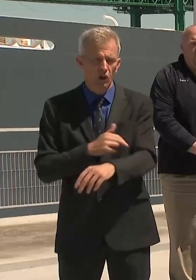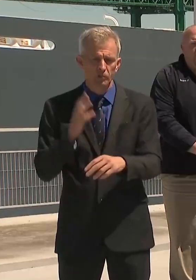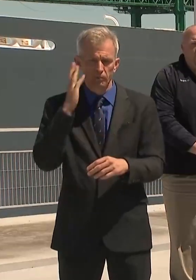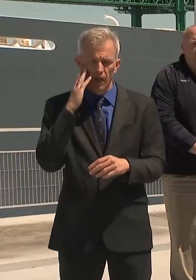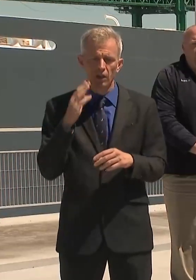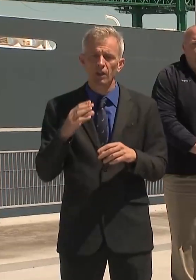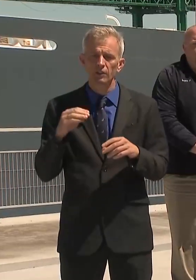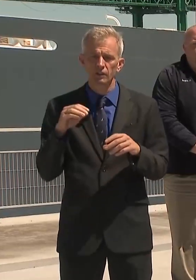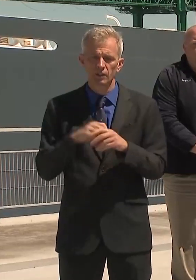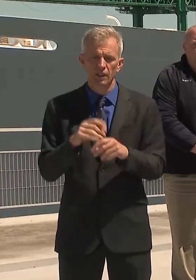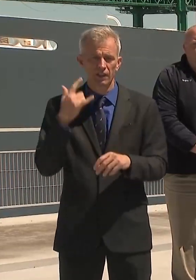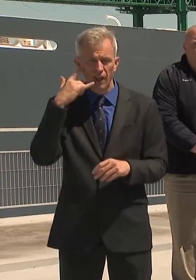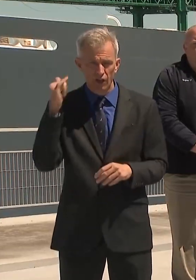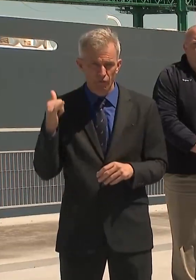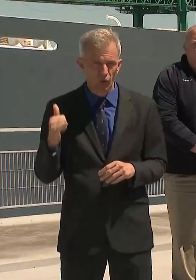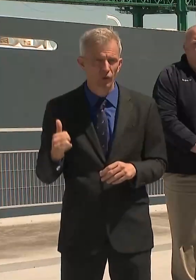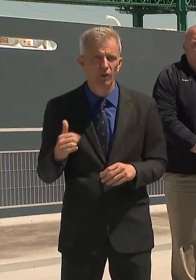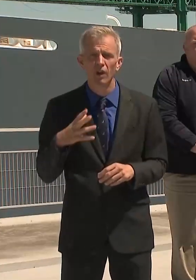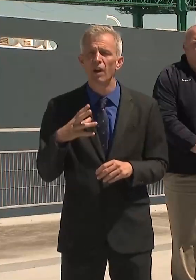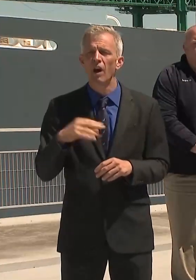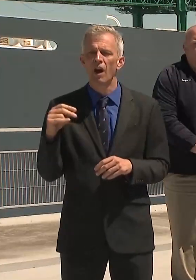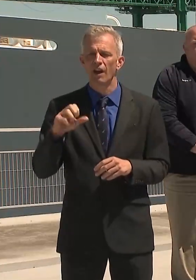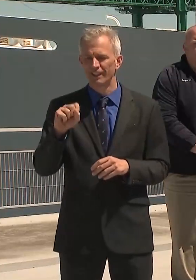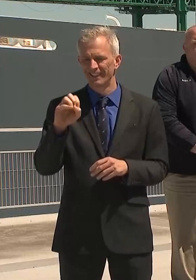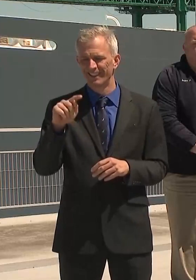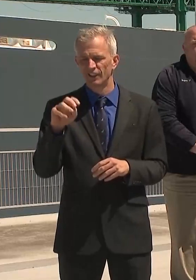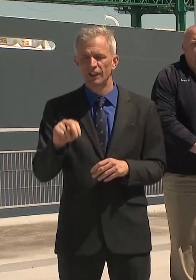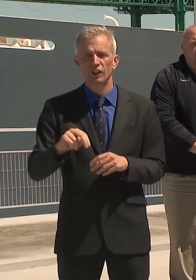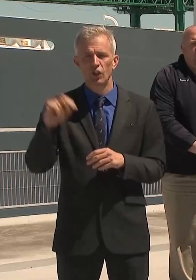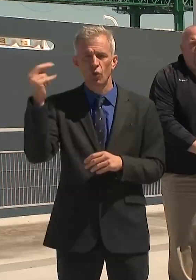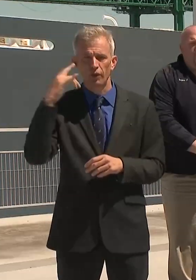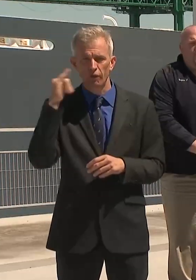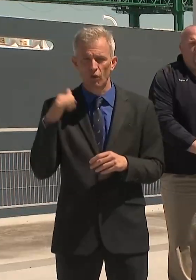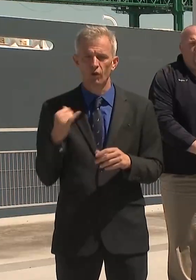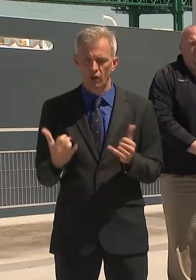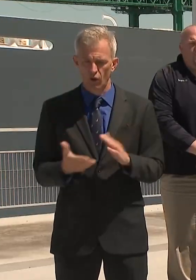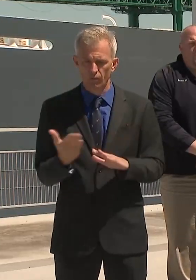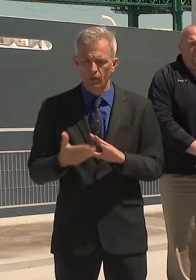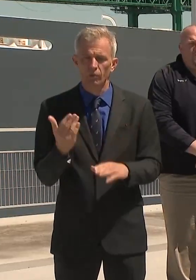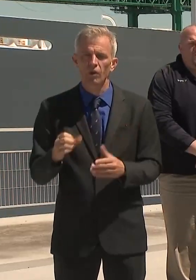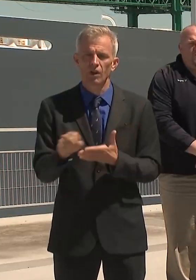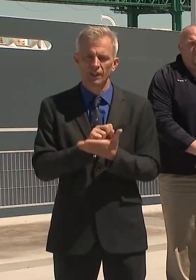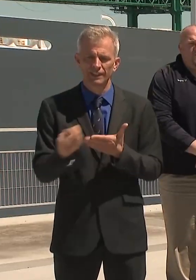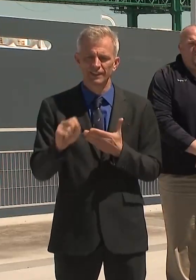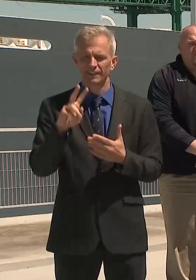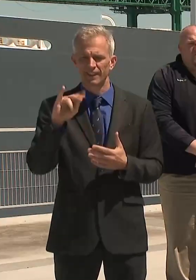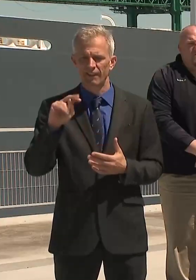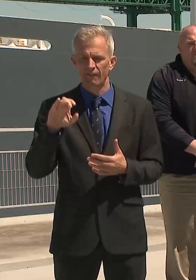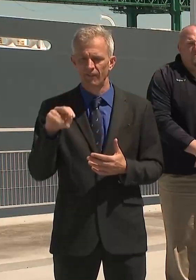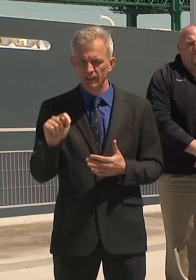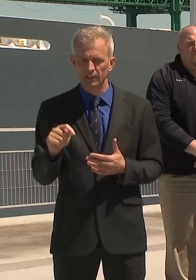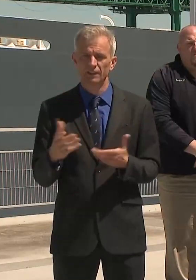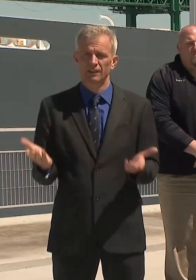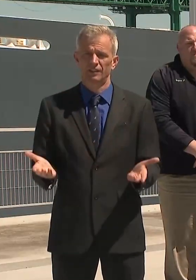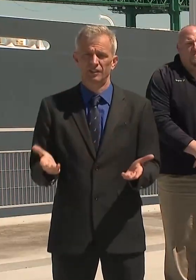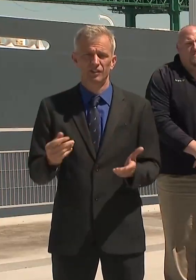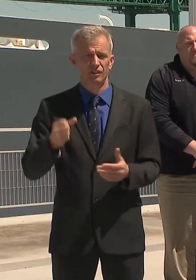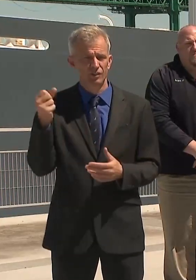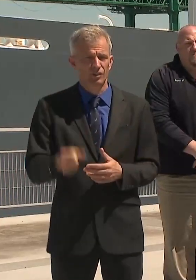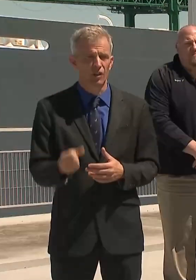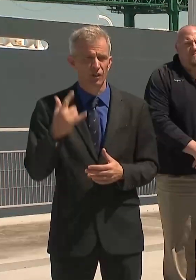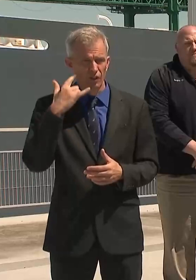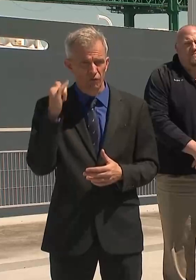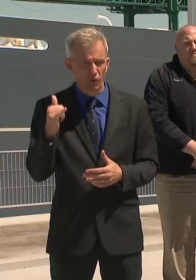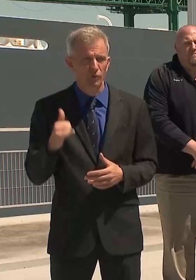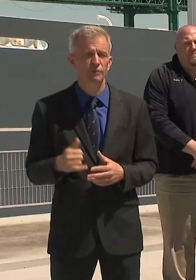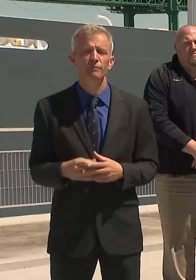in Northern California now is operational. St. Vincent down here in Southern California. We have procured